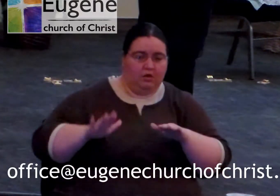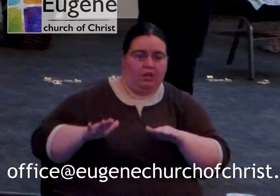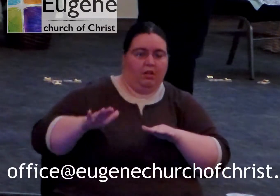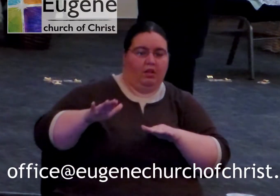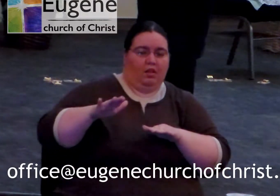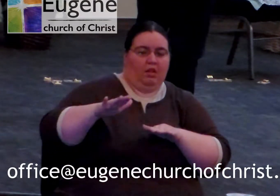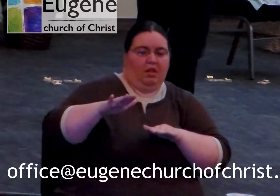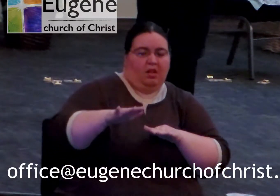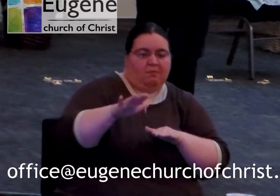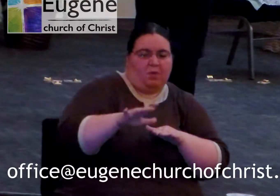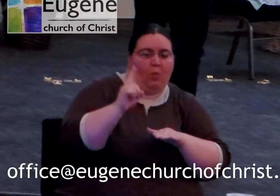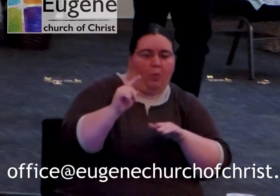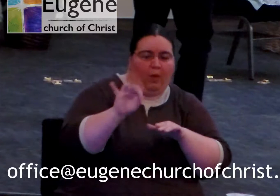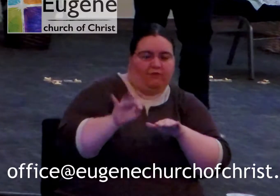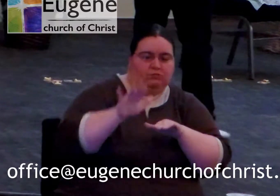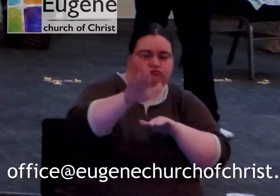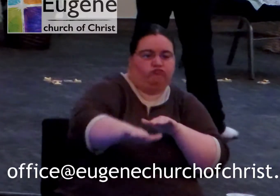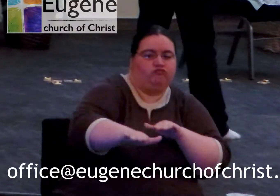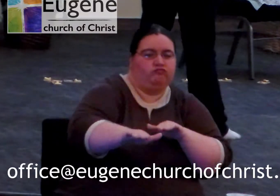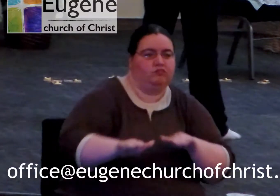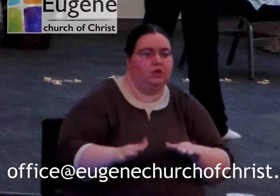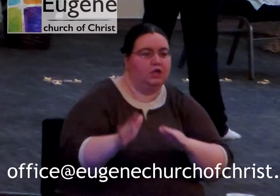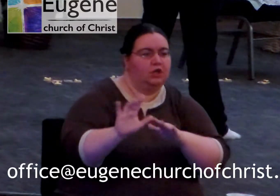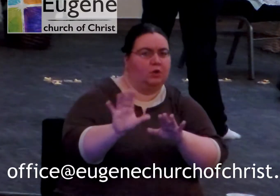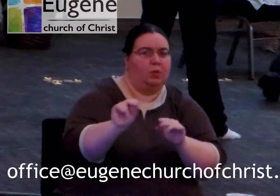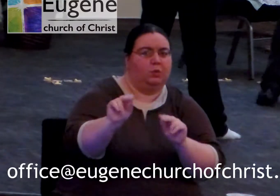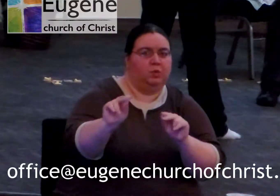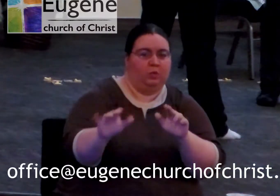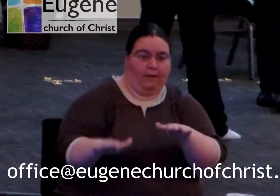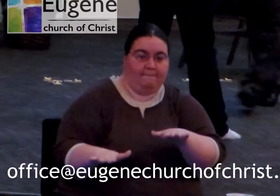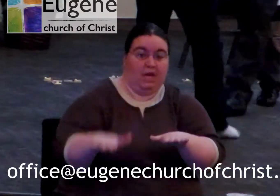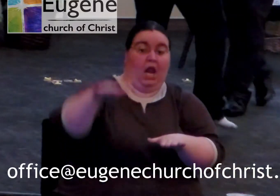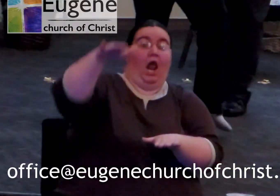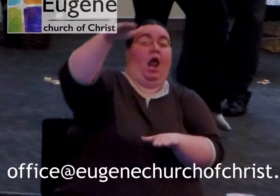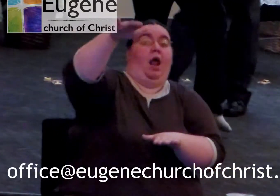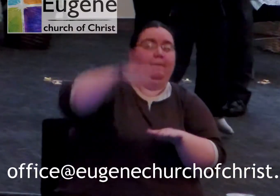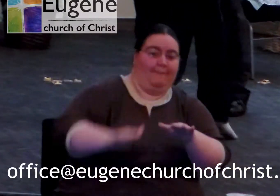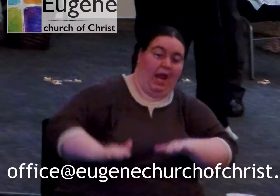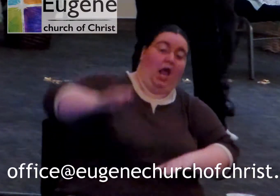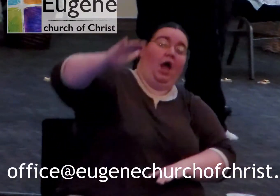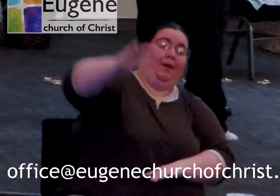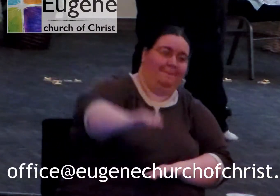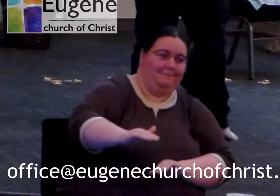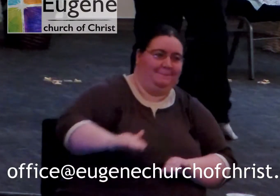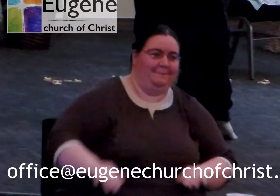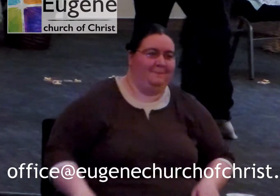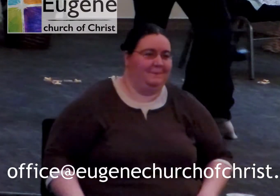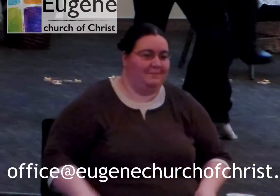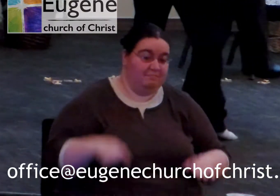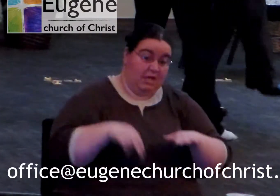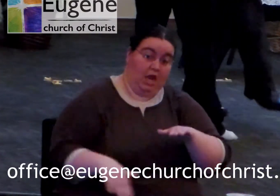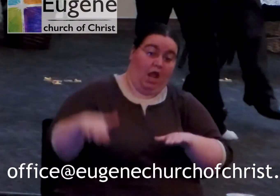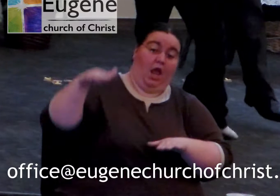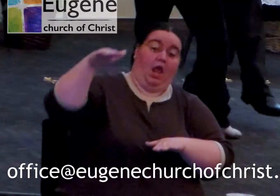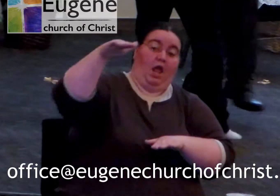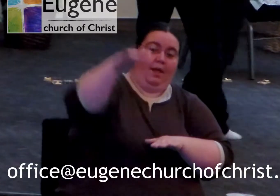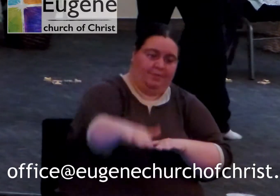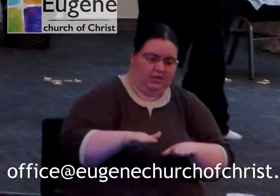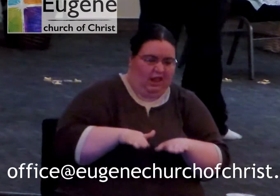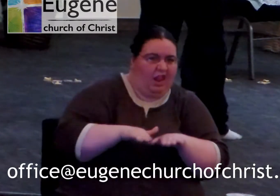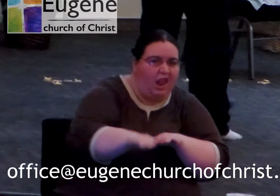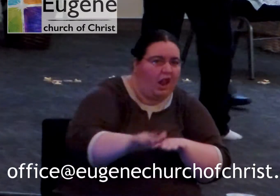Real easy. That one's not a tough one. No. Pick it up. You have to pick up and then set it down, okay? All